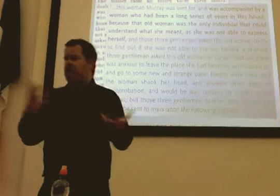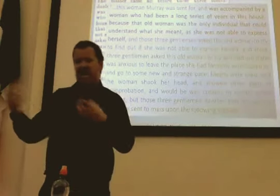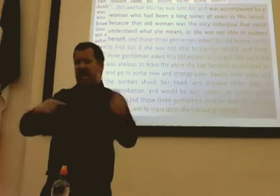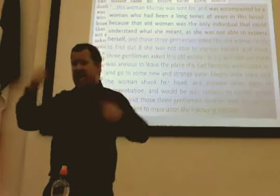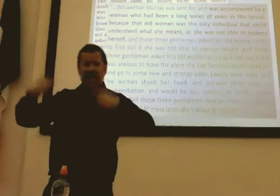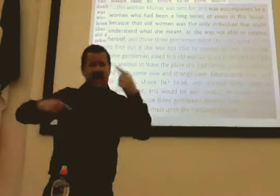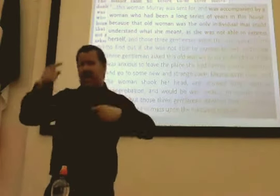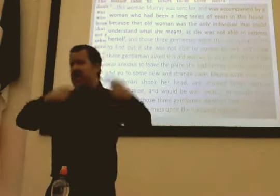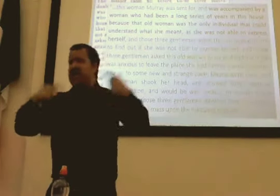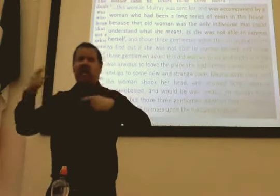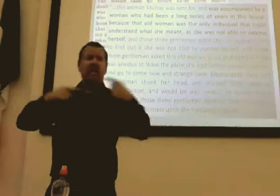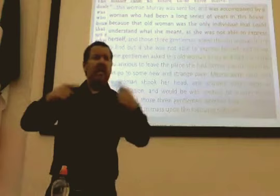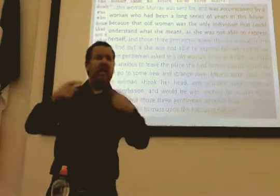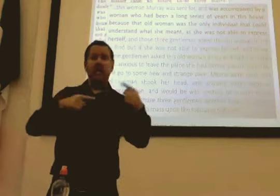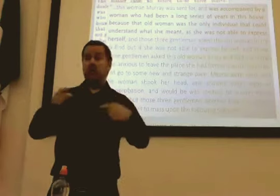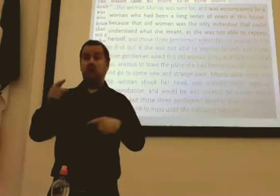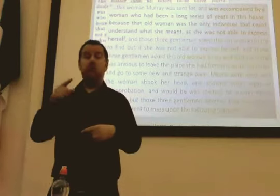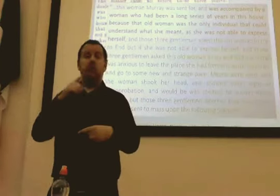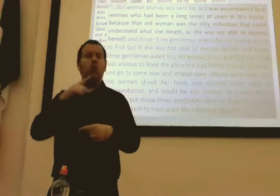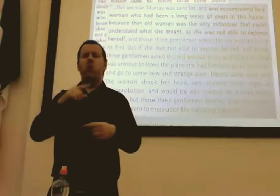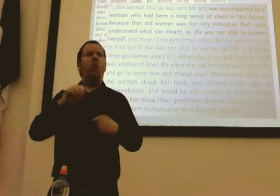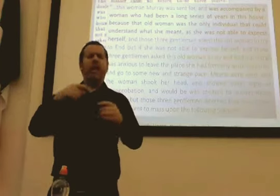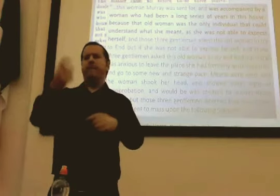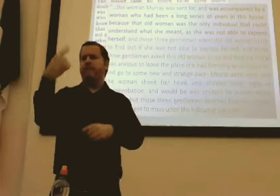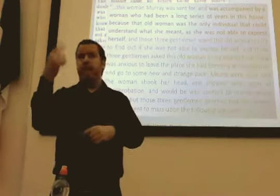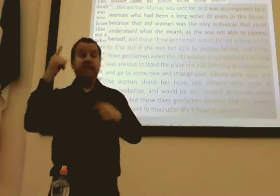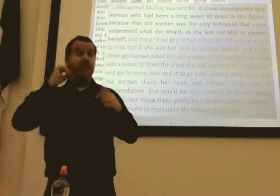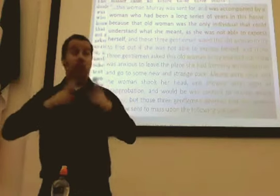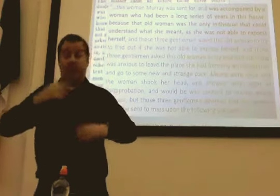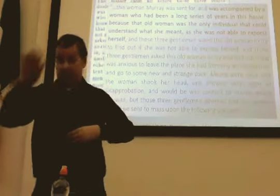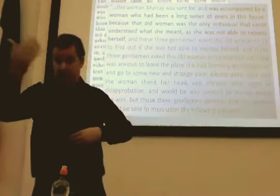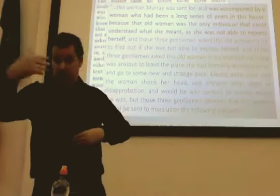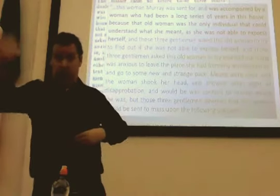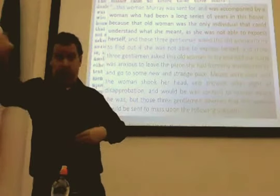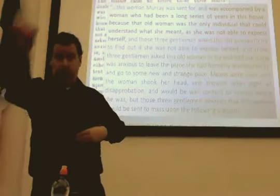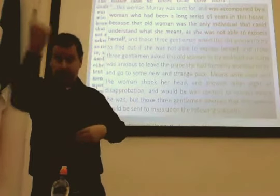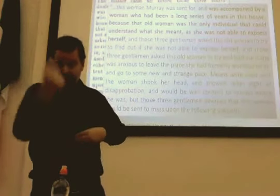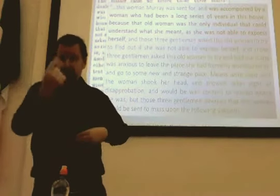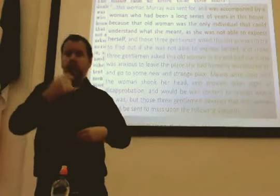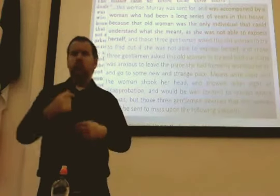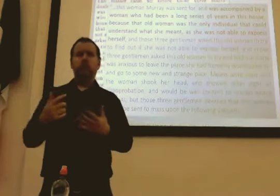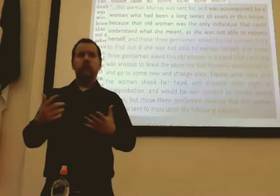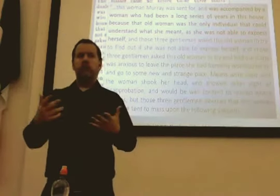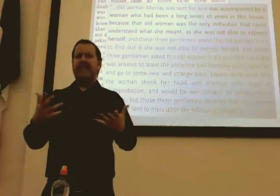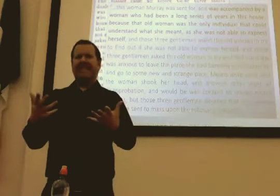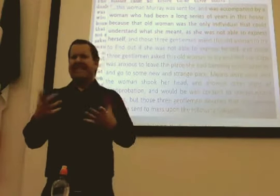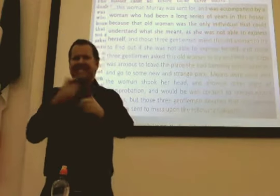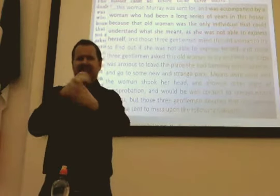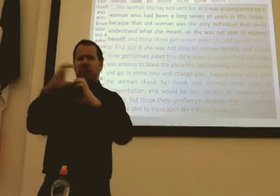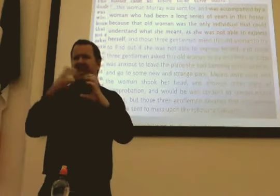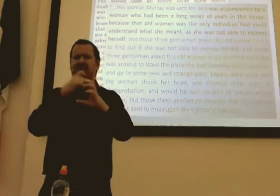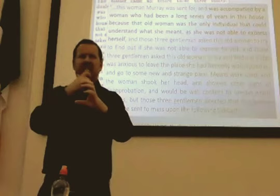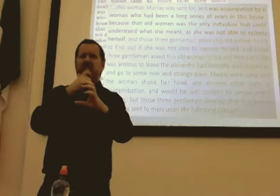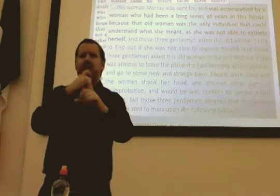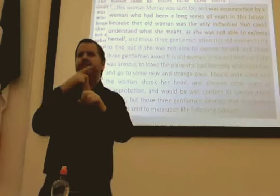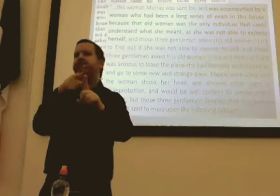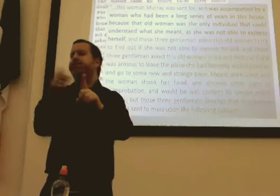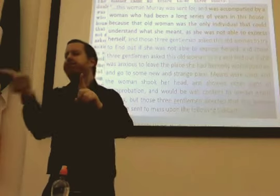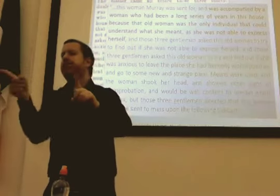know their family. And there'd be a lot of debate over this issue. So a deaf woman was brought forward. They were trying